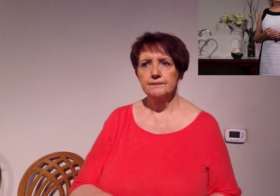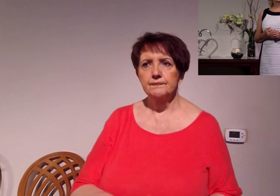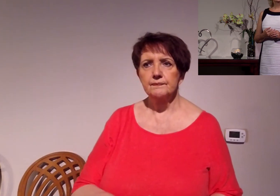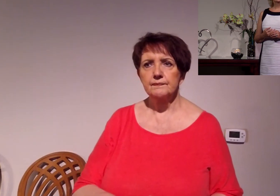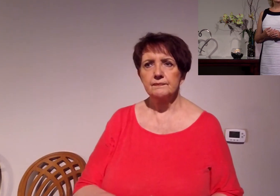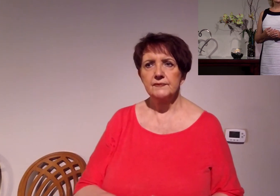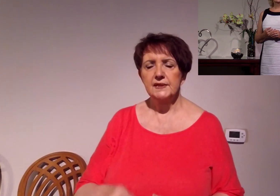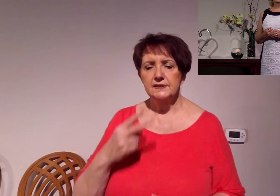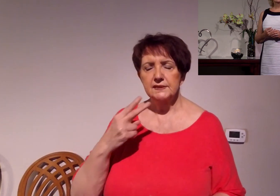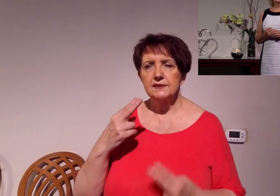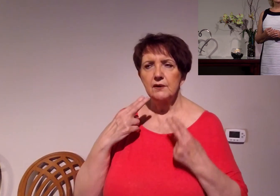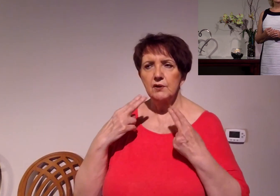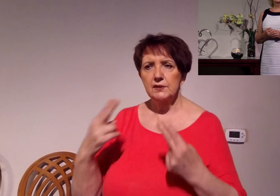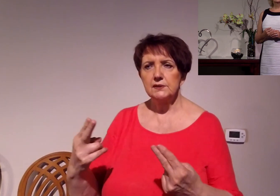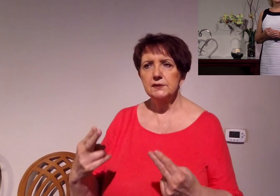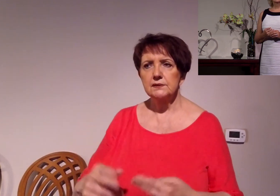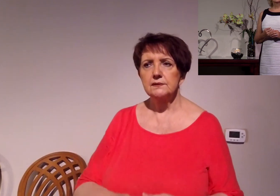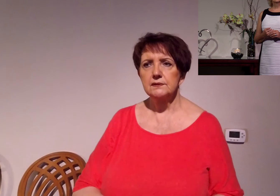See their innocence.